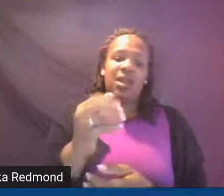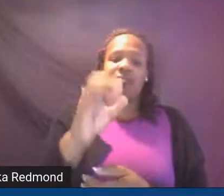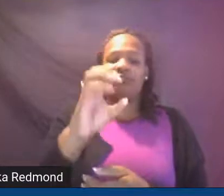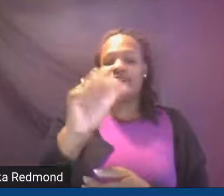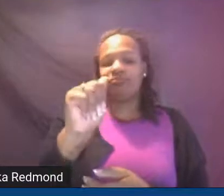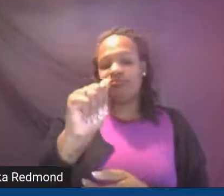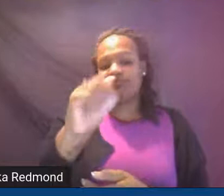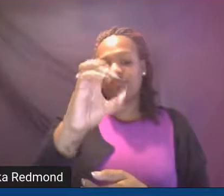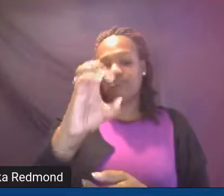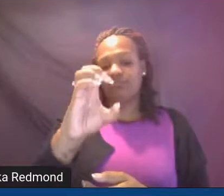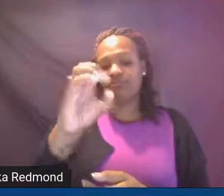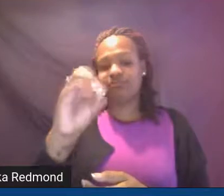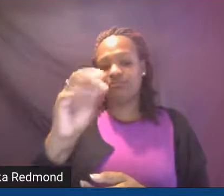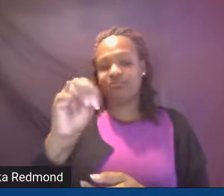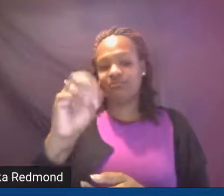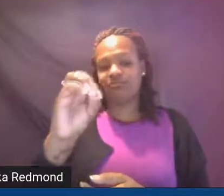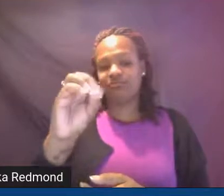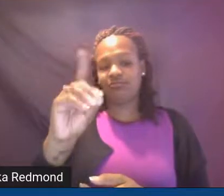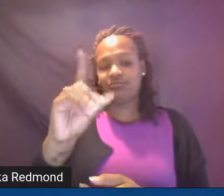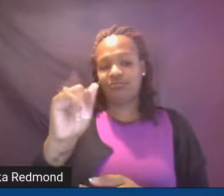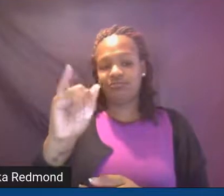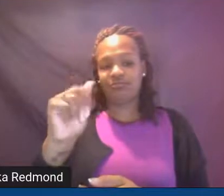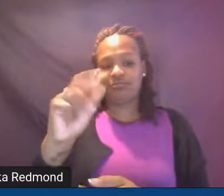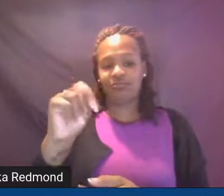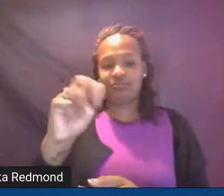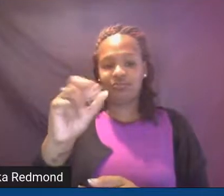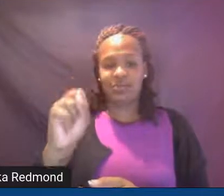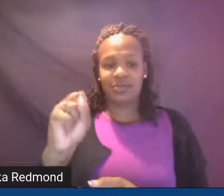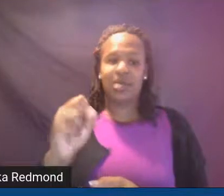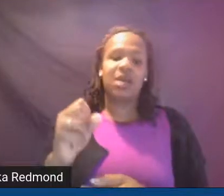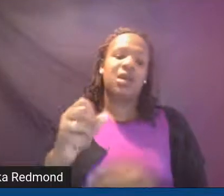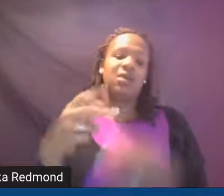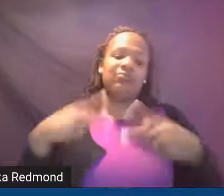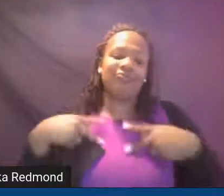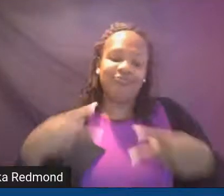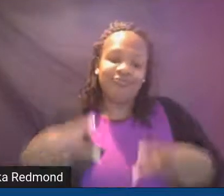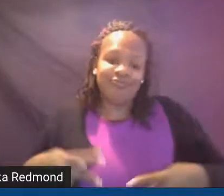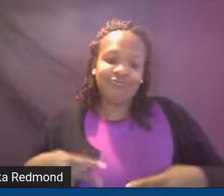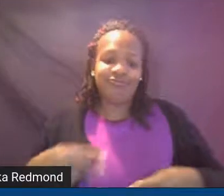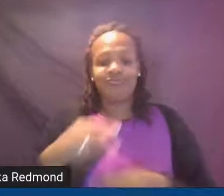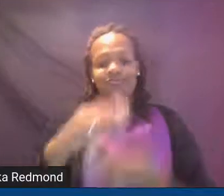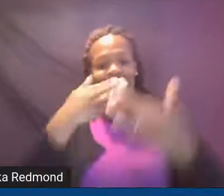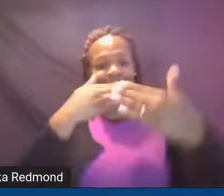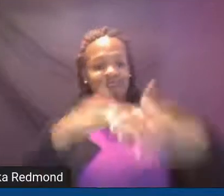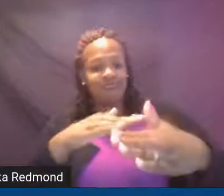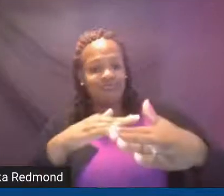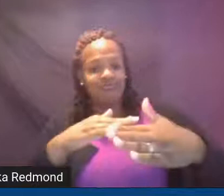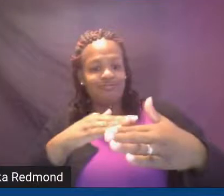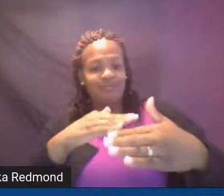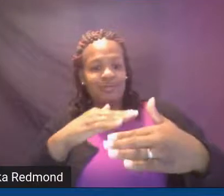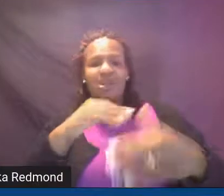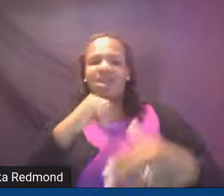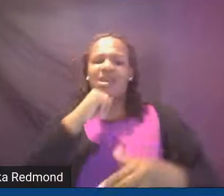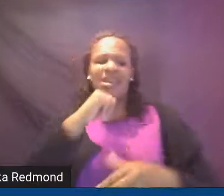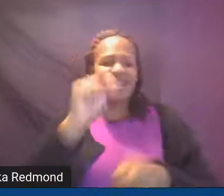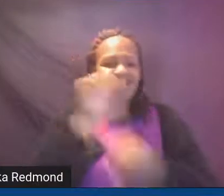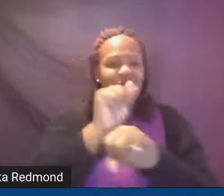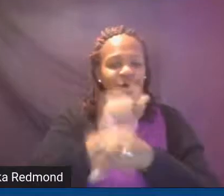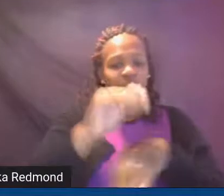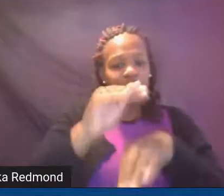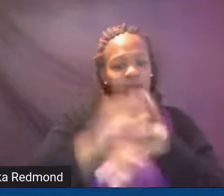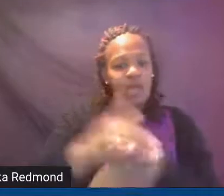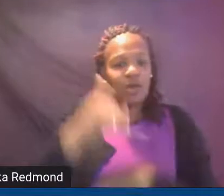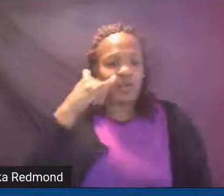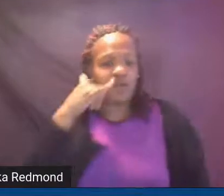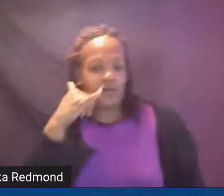or accommodating physical limitations that allow them to maybe not have to work on the phone as much as somebody